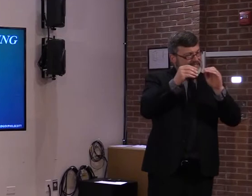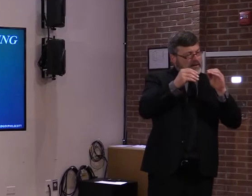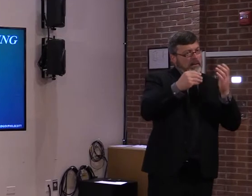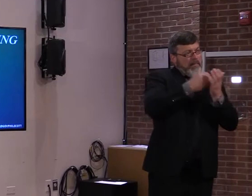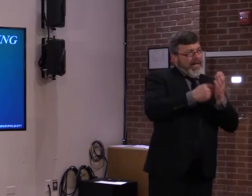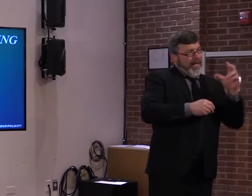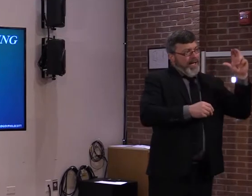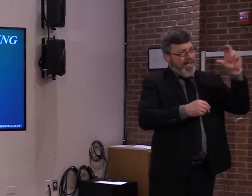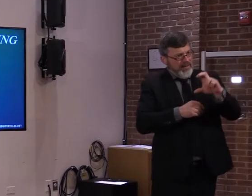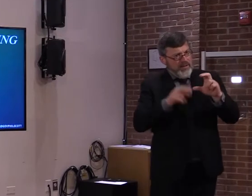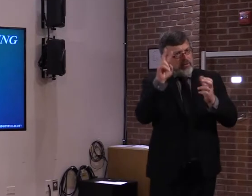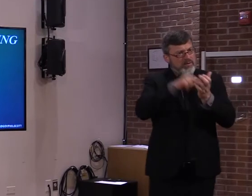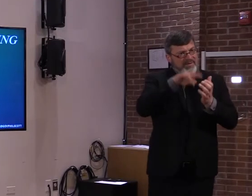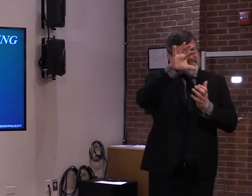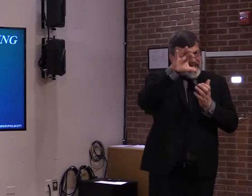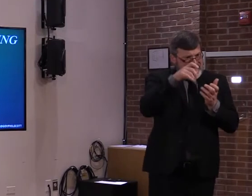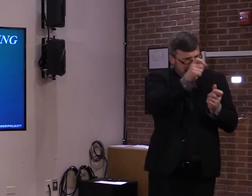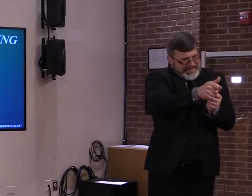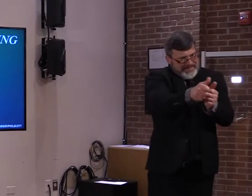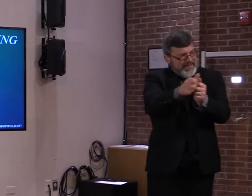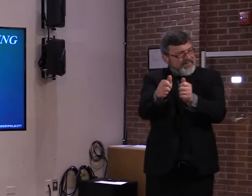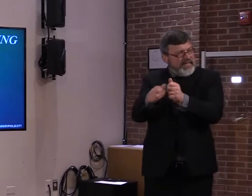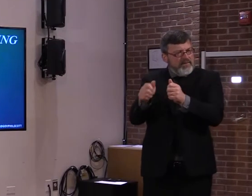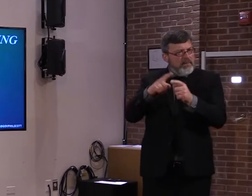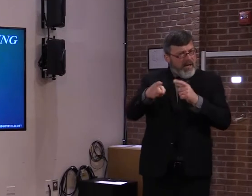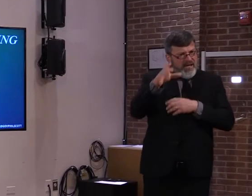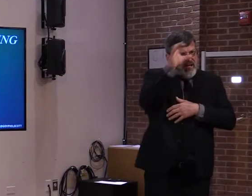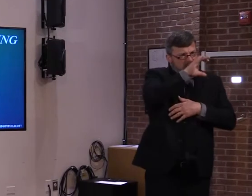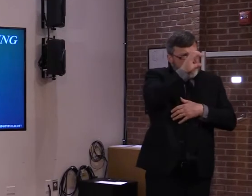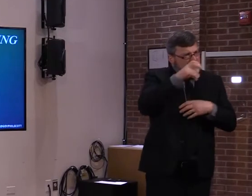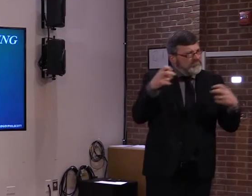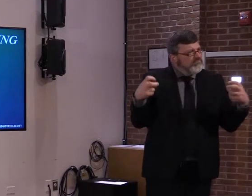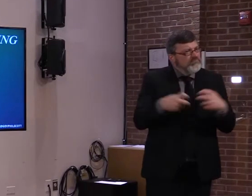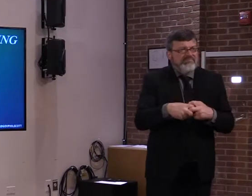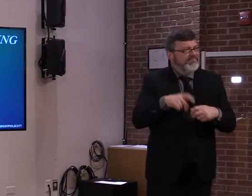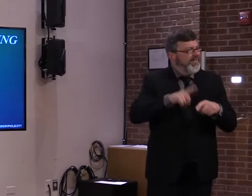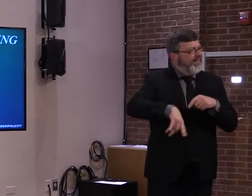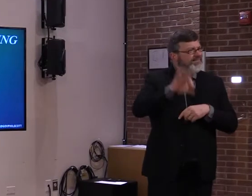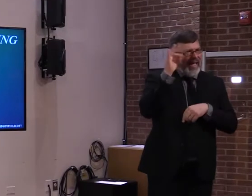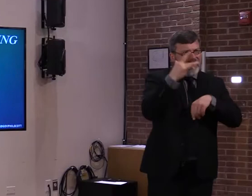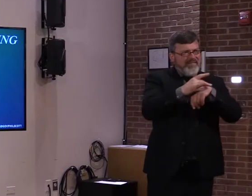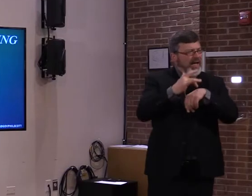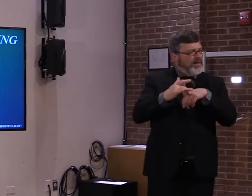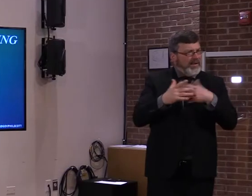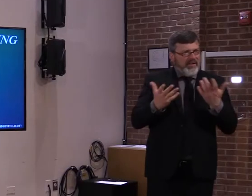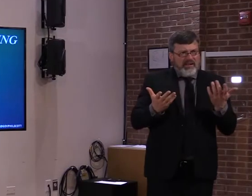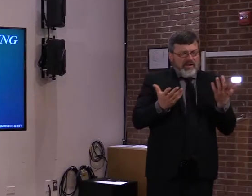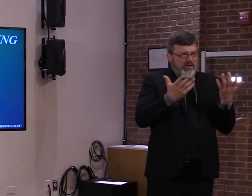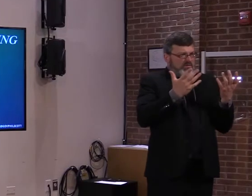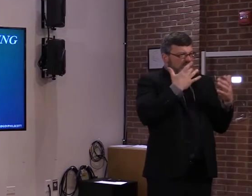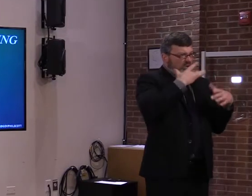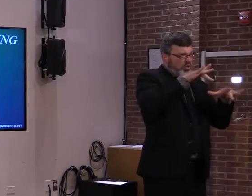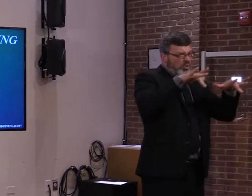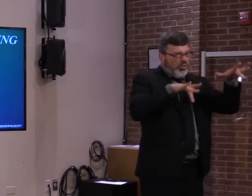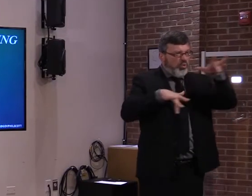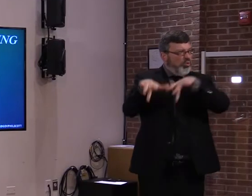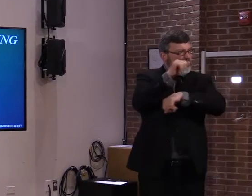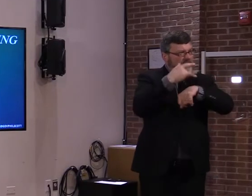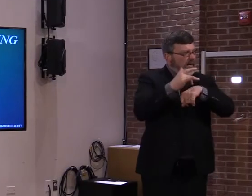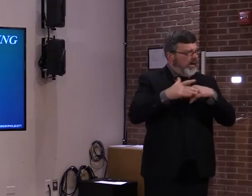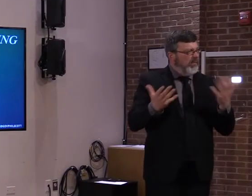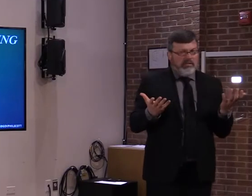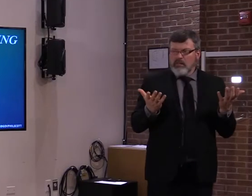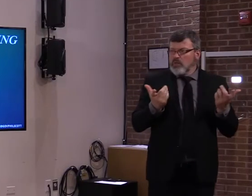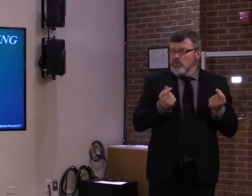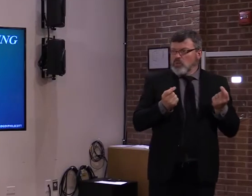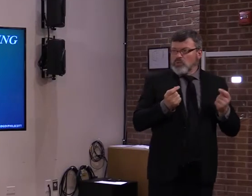a vacant apartment? Yeah, it's a multitude of various things that we will be doing. Obviously, there are avenues